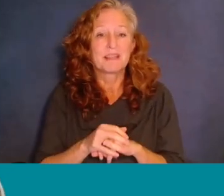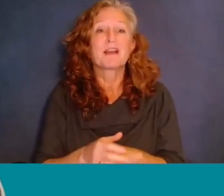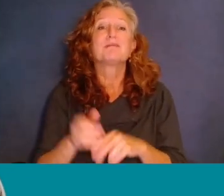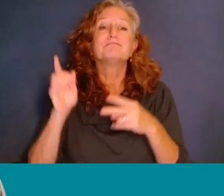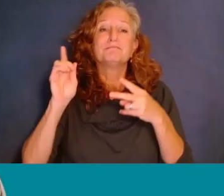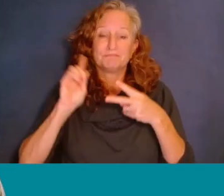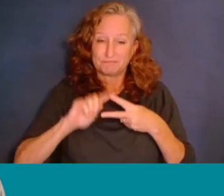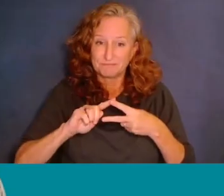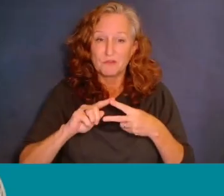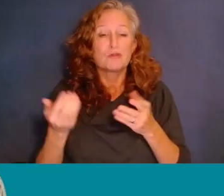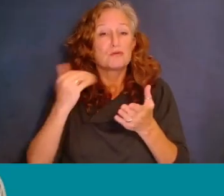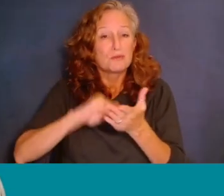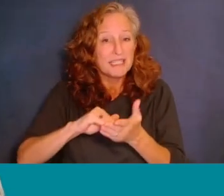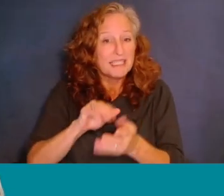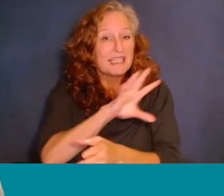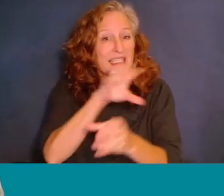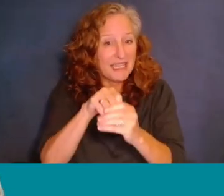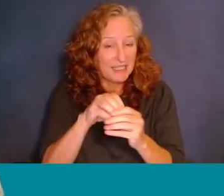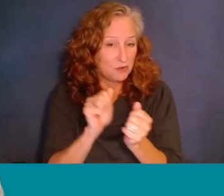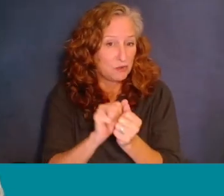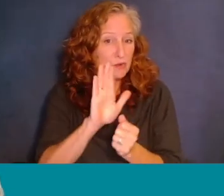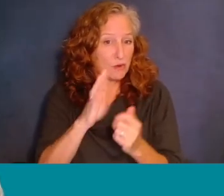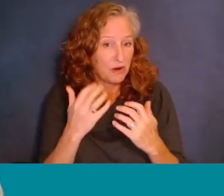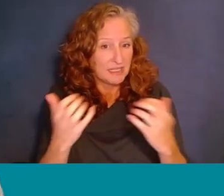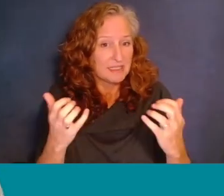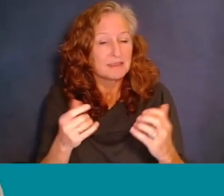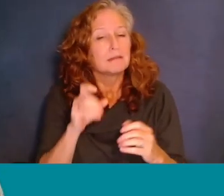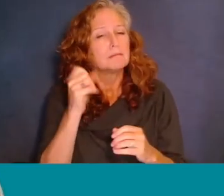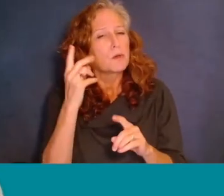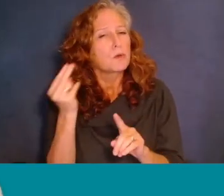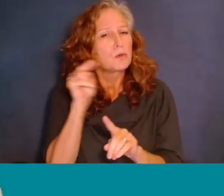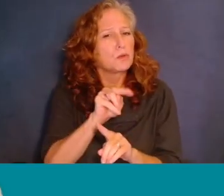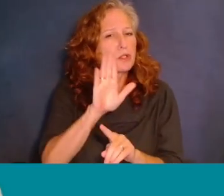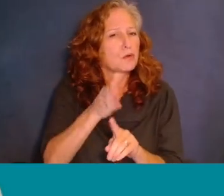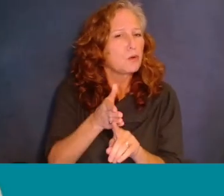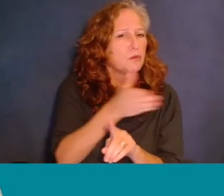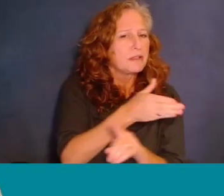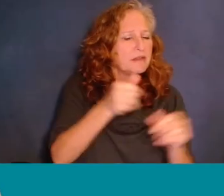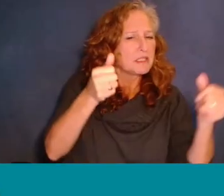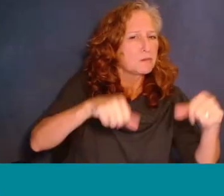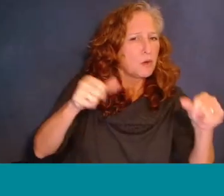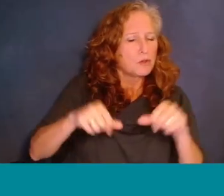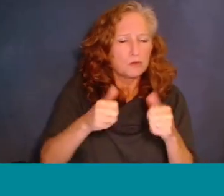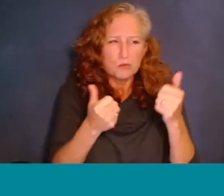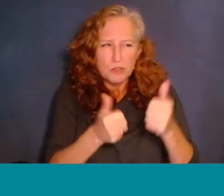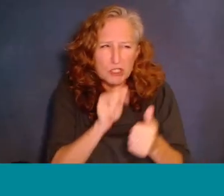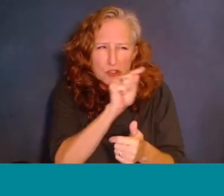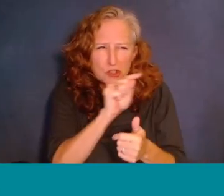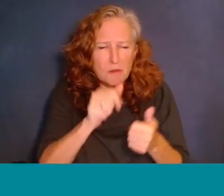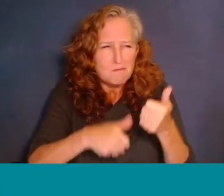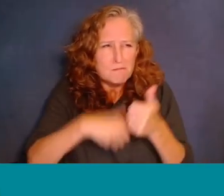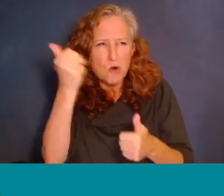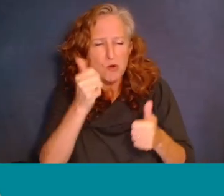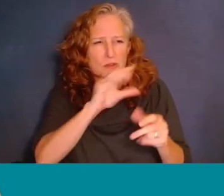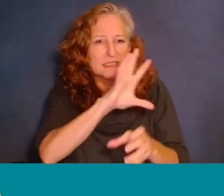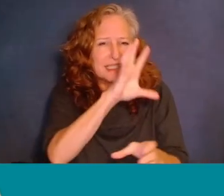posts and see which got the most engagement. Um, and that is kind of telling you like what your audience is resonating with them,